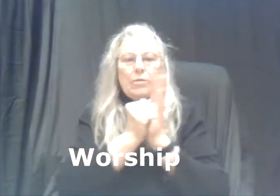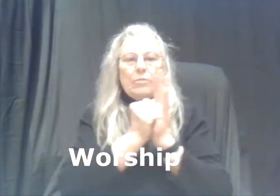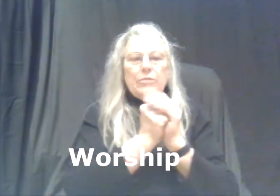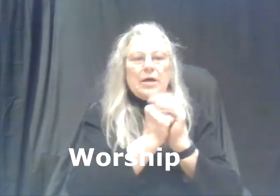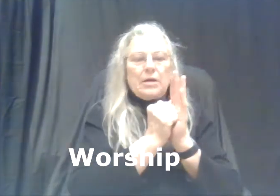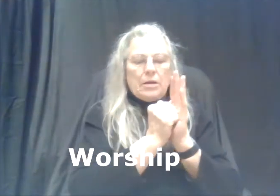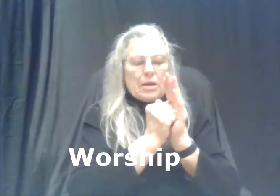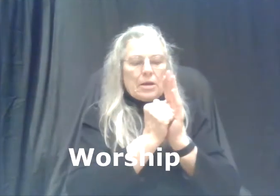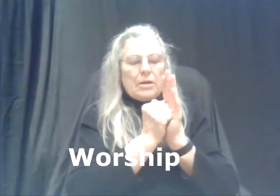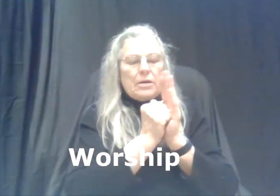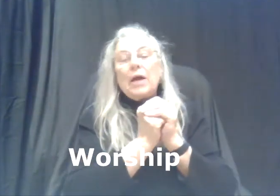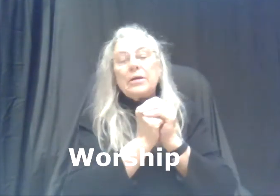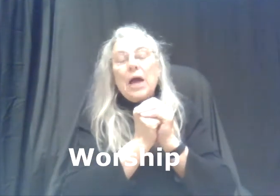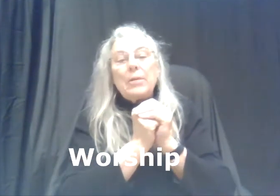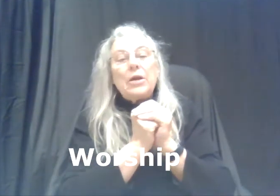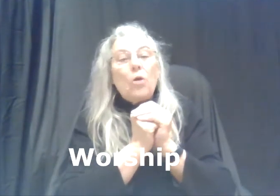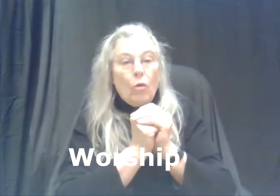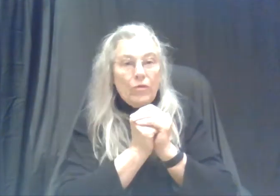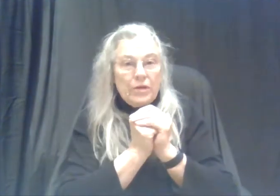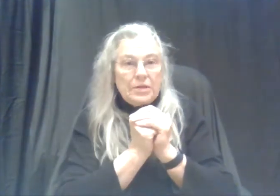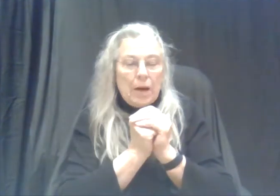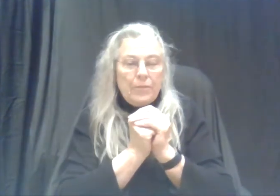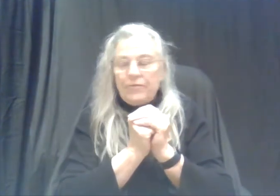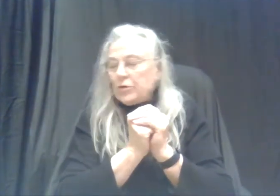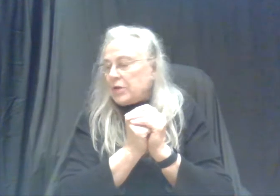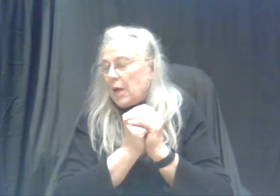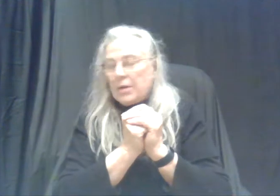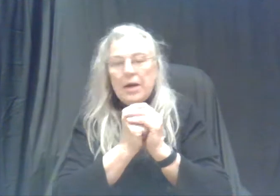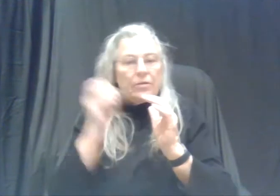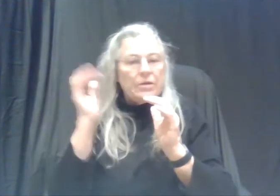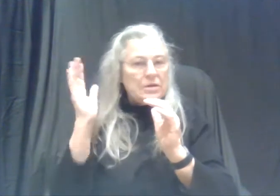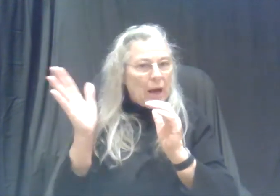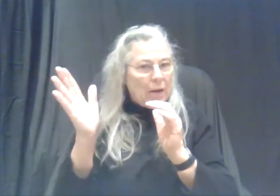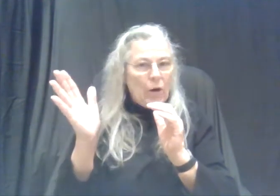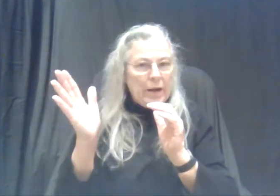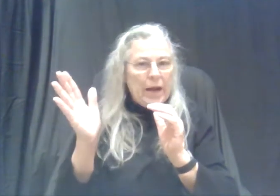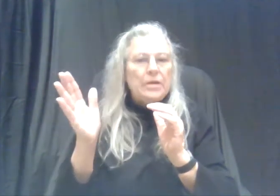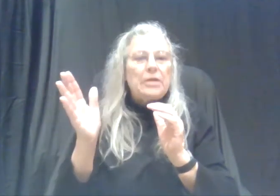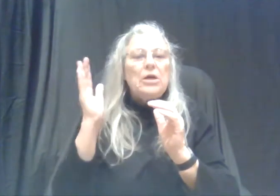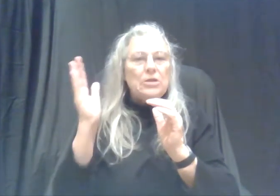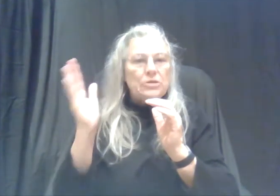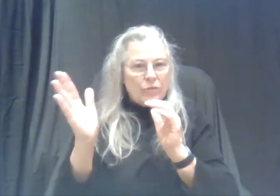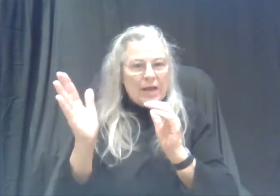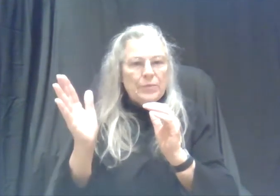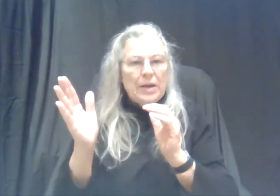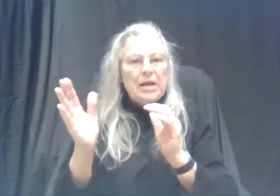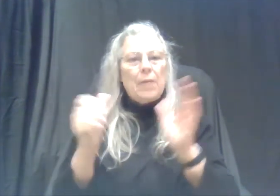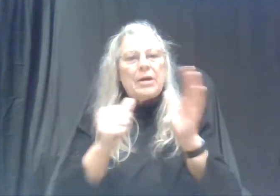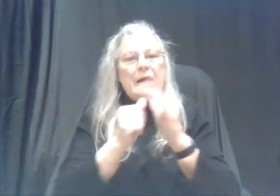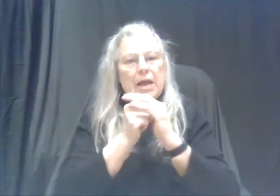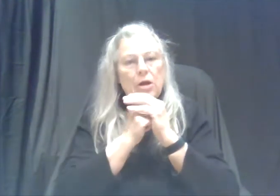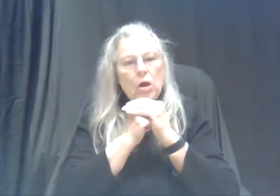the non-dominant over the top of your dominant hand. I'm right-handed, so that's my dominant hand.